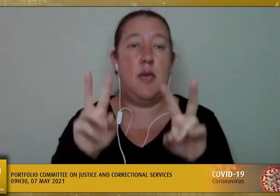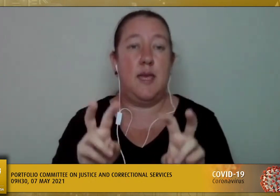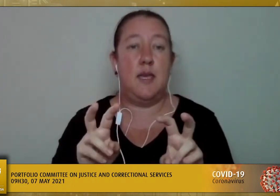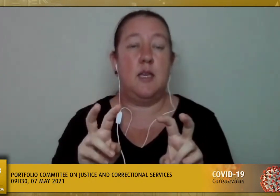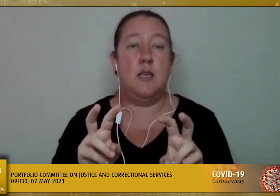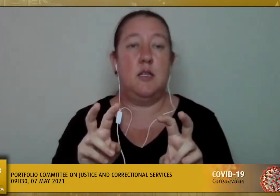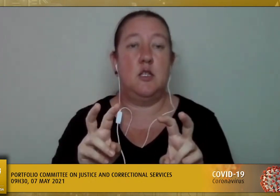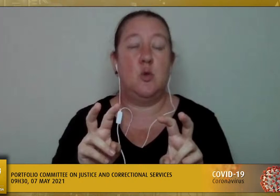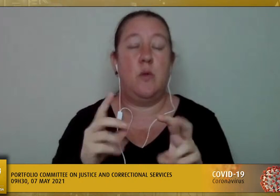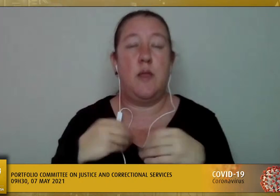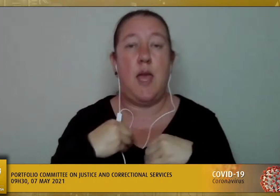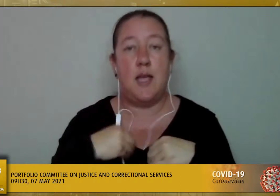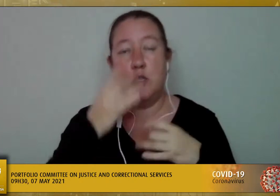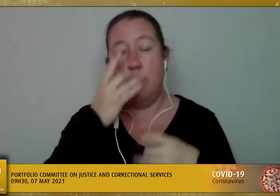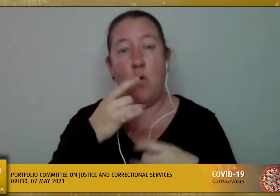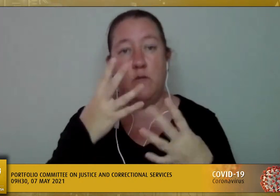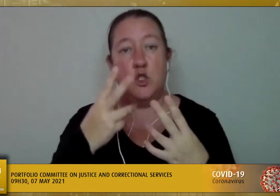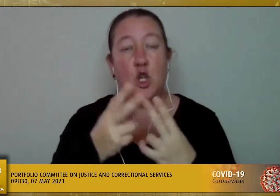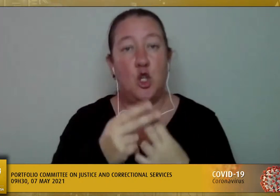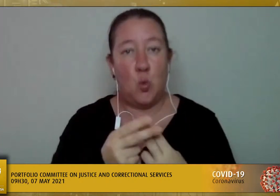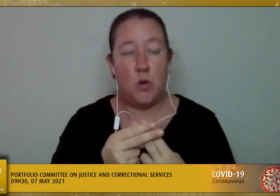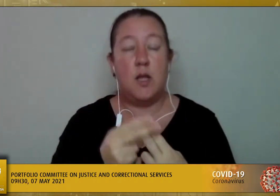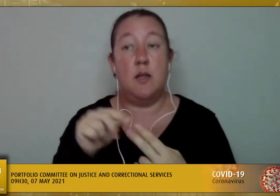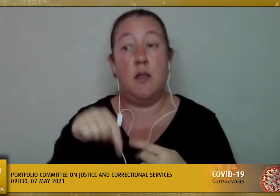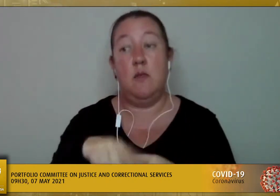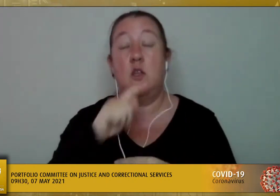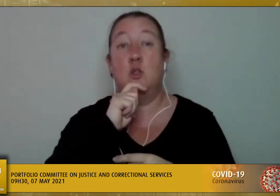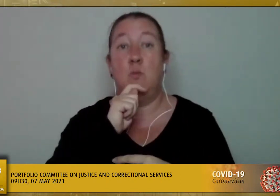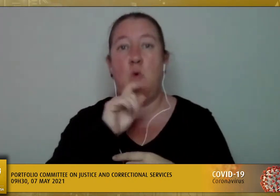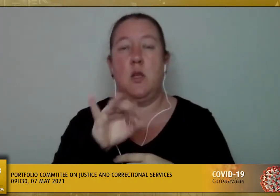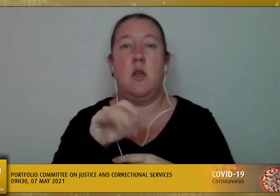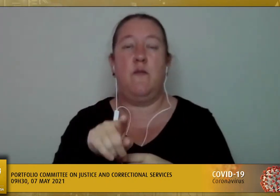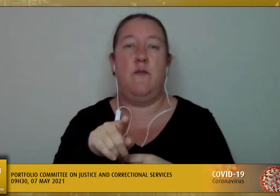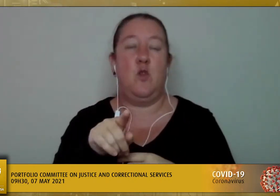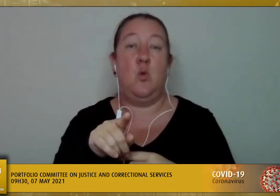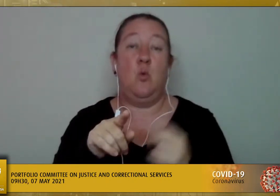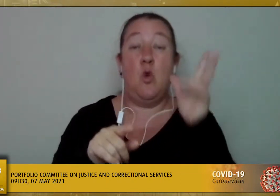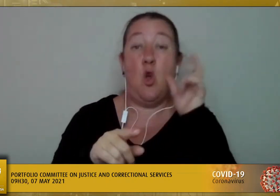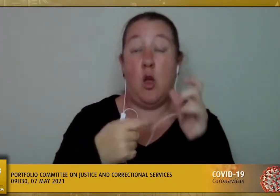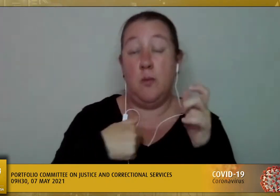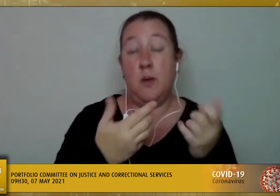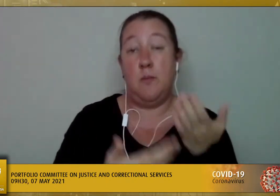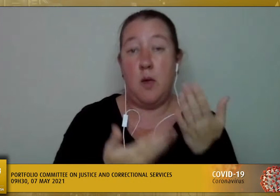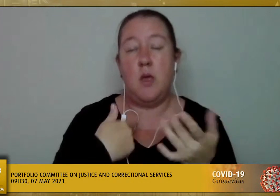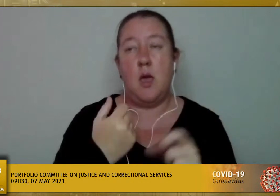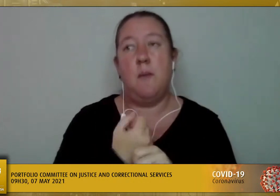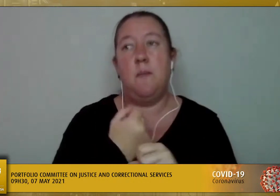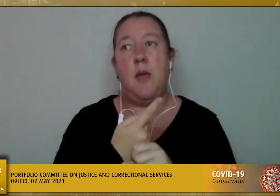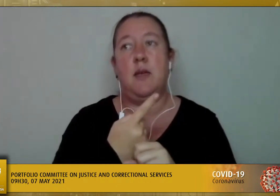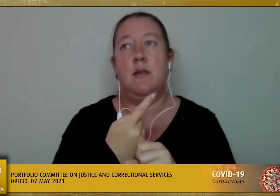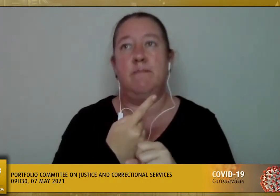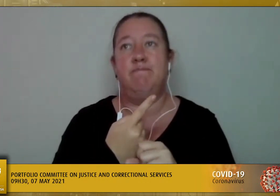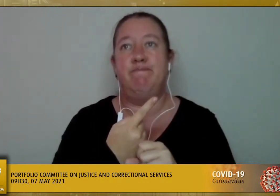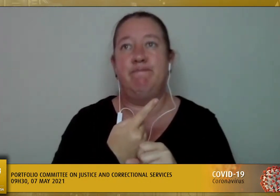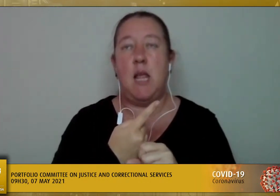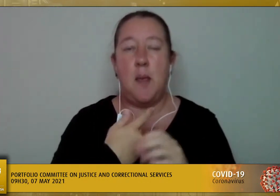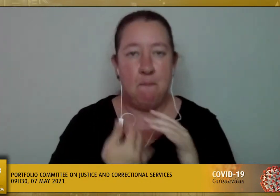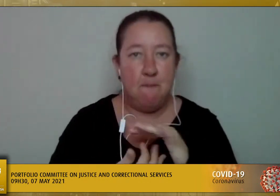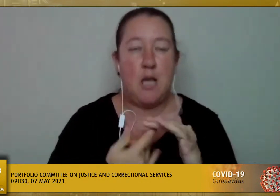the asset fourth unit and this morning if you had heard me I made an impassioned plea